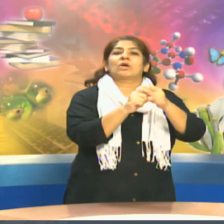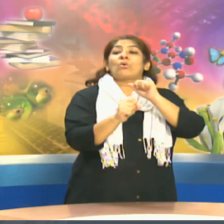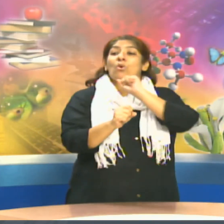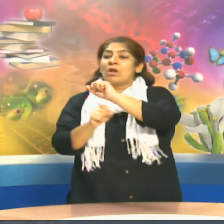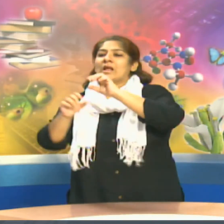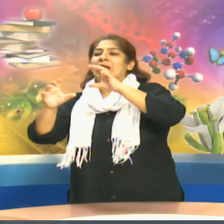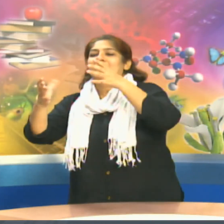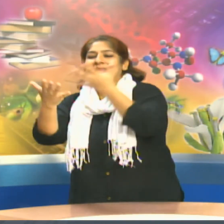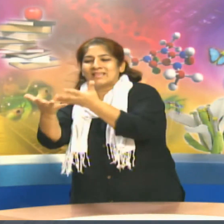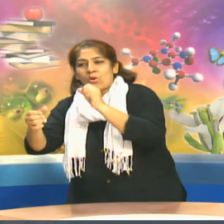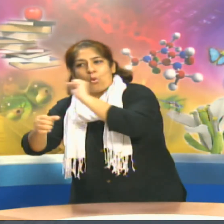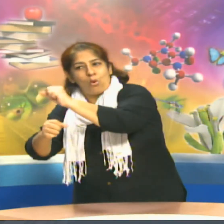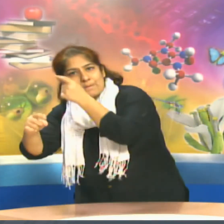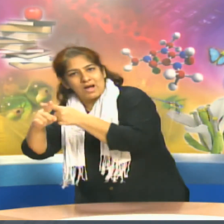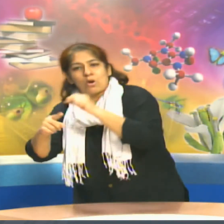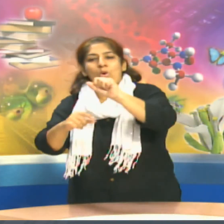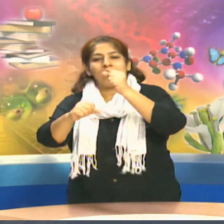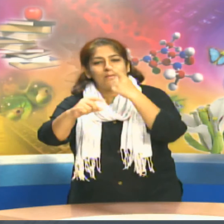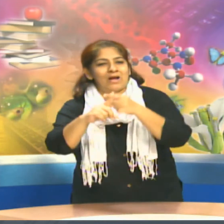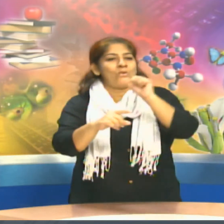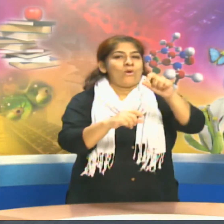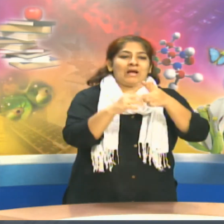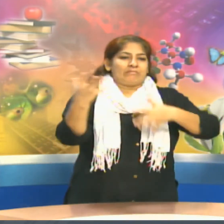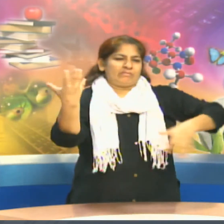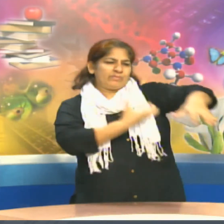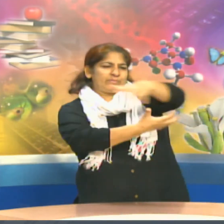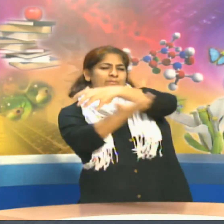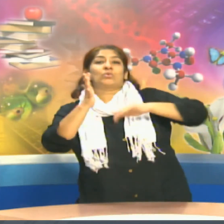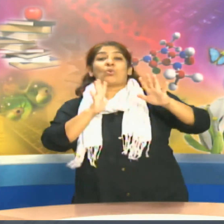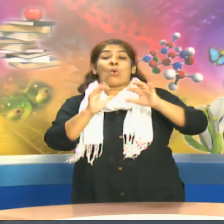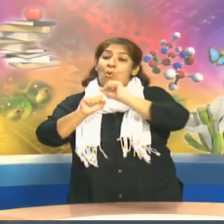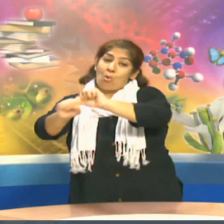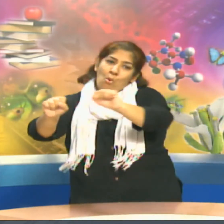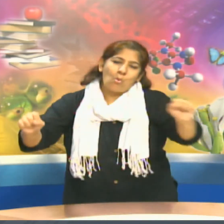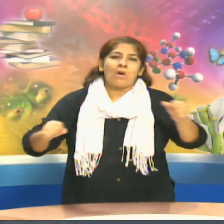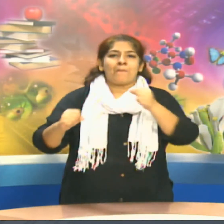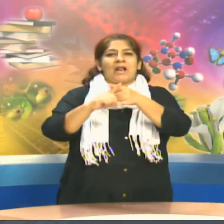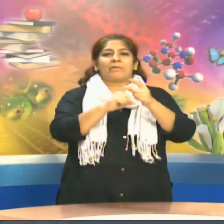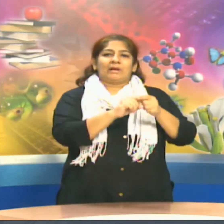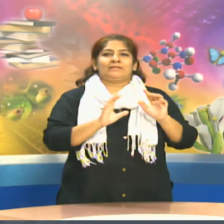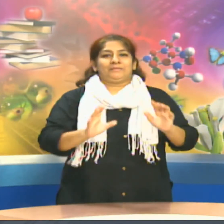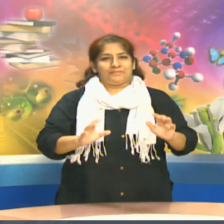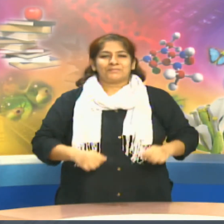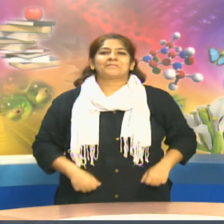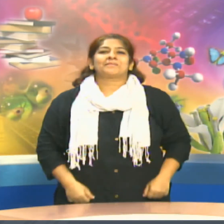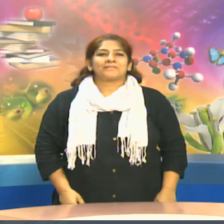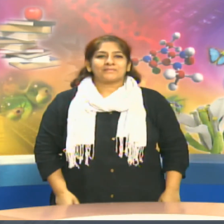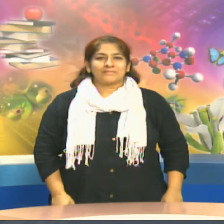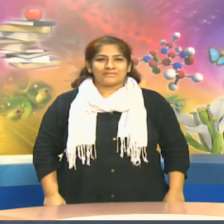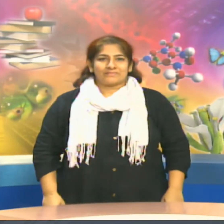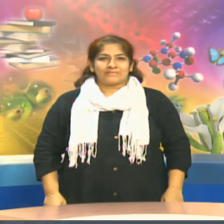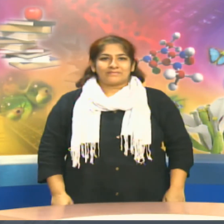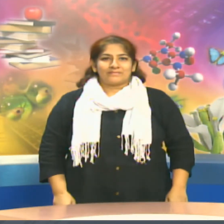different rules, and in academic there is a different rules. So, we have to follow the rules, the methods according to the